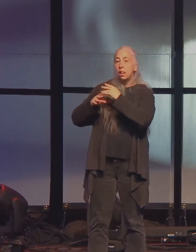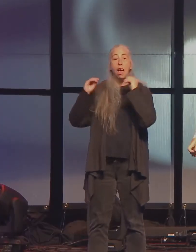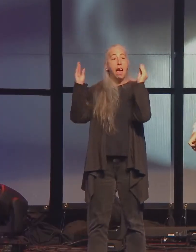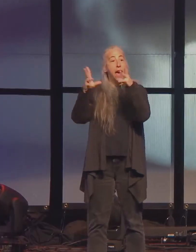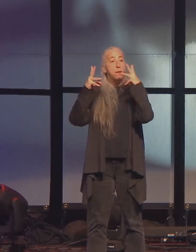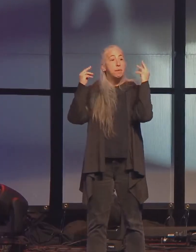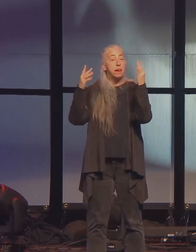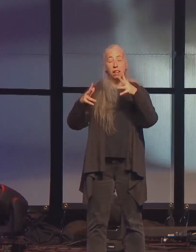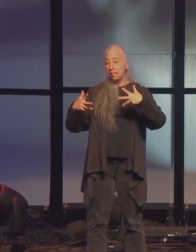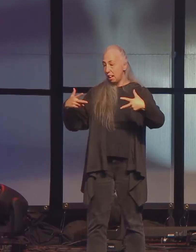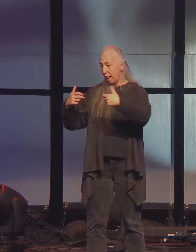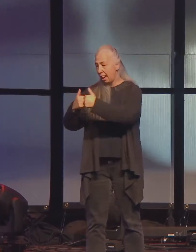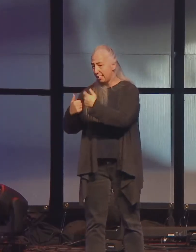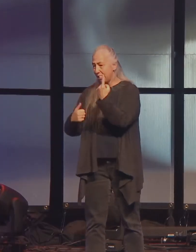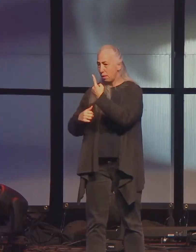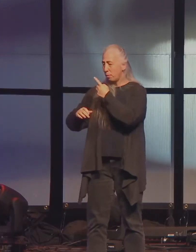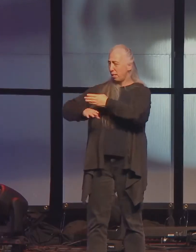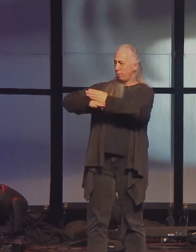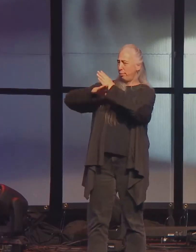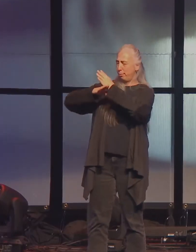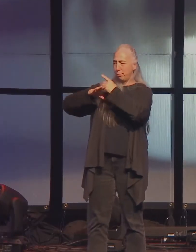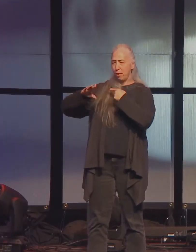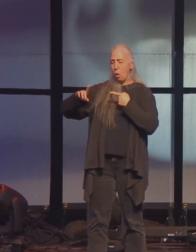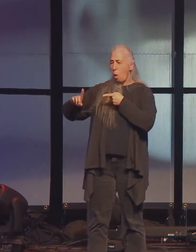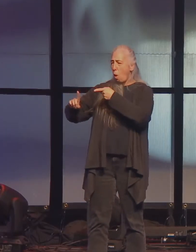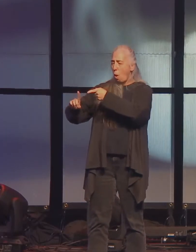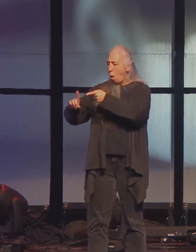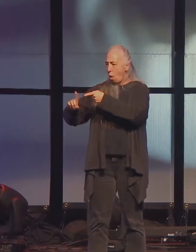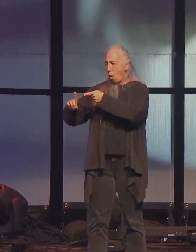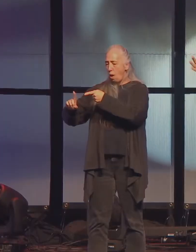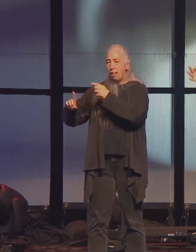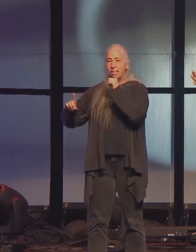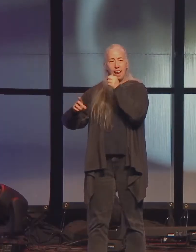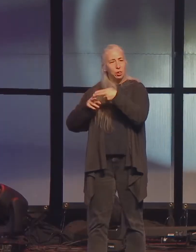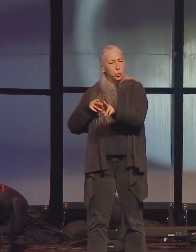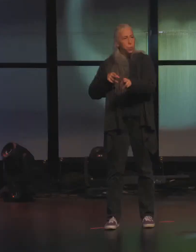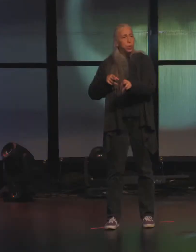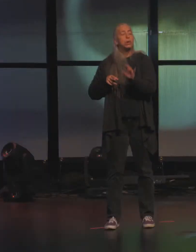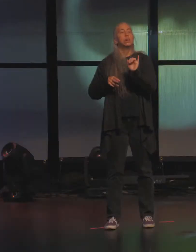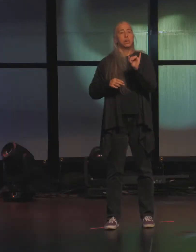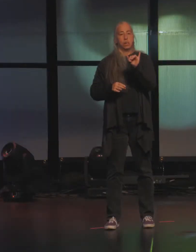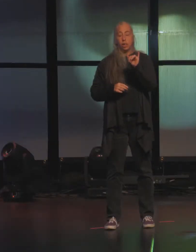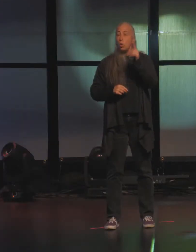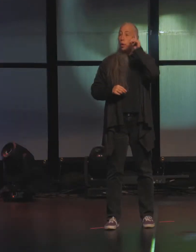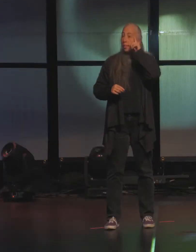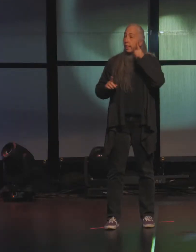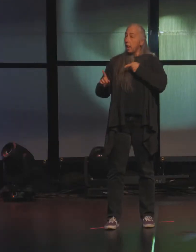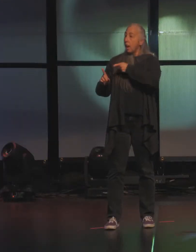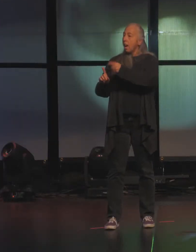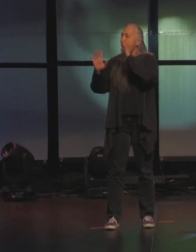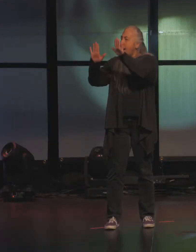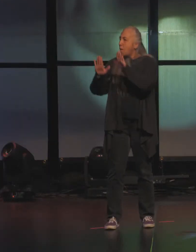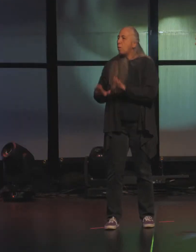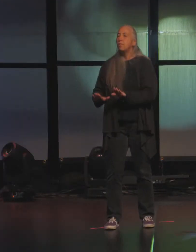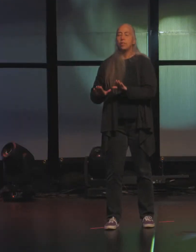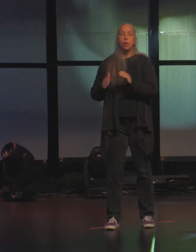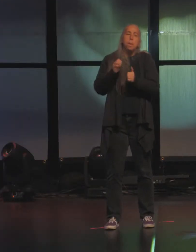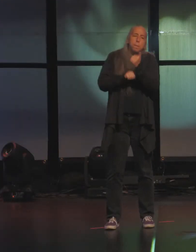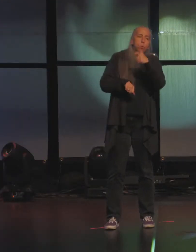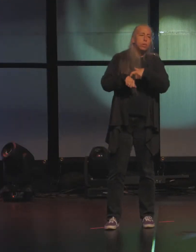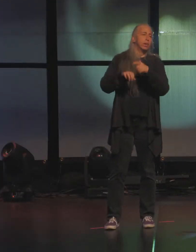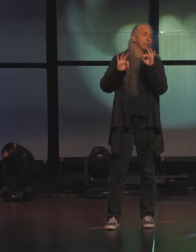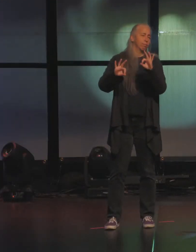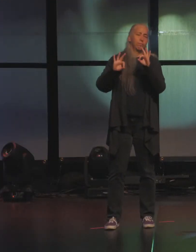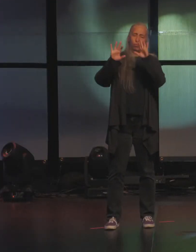ambulance there, there's an accident, there's something going on, right? And while we take those shortcuts because we think they're going to be wonderful, and they are, most of the time they're